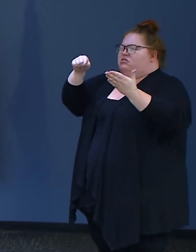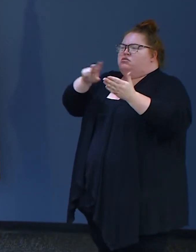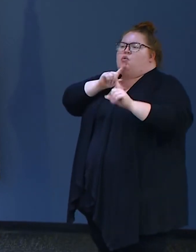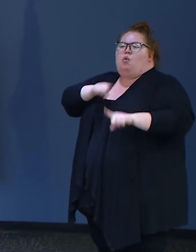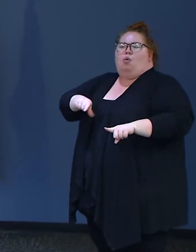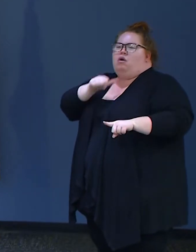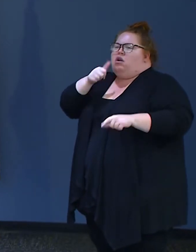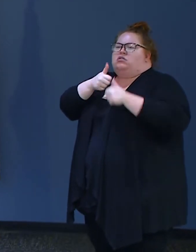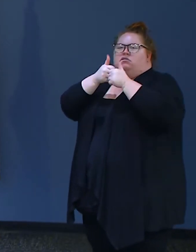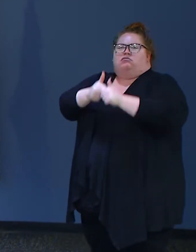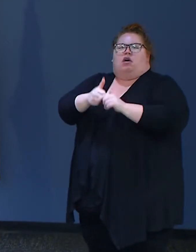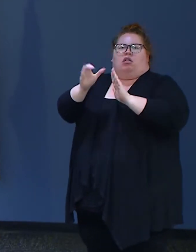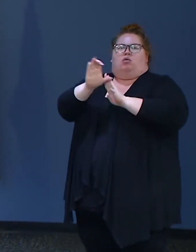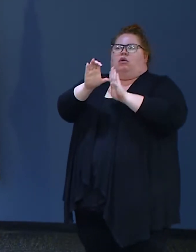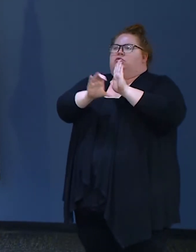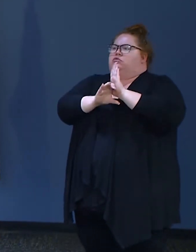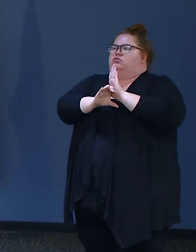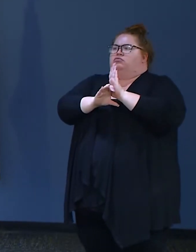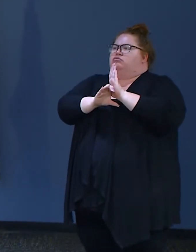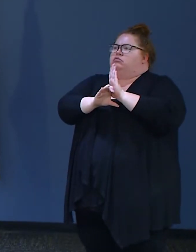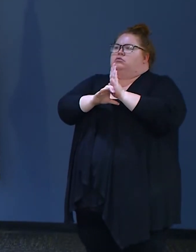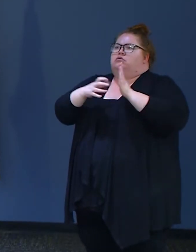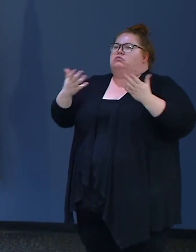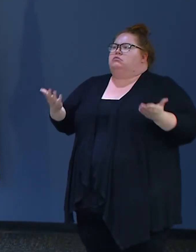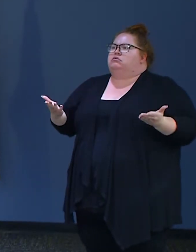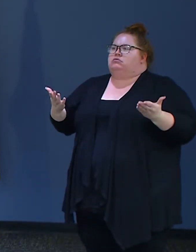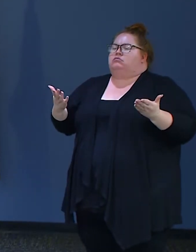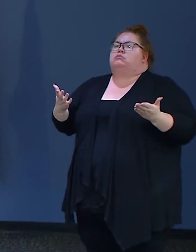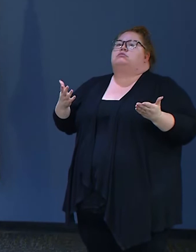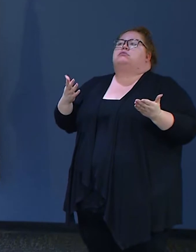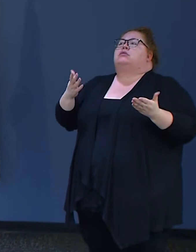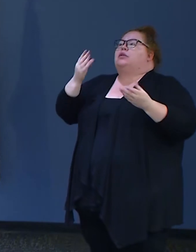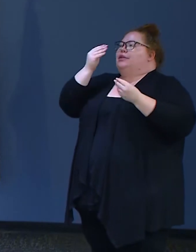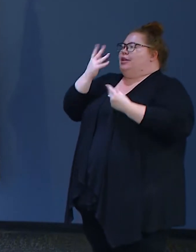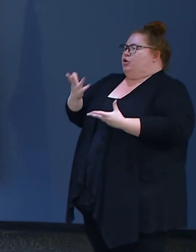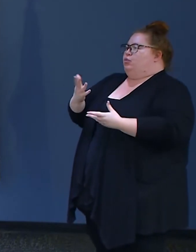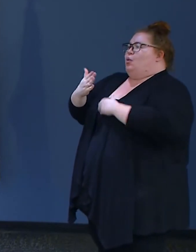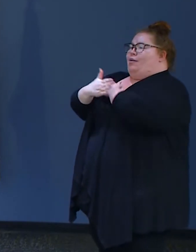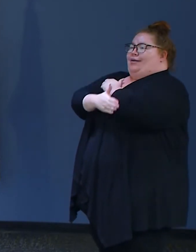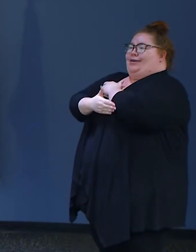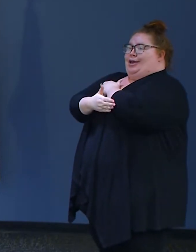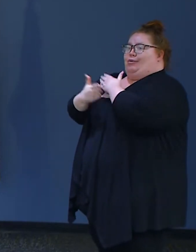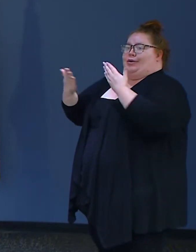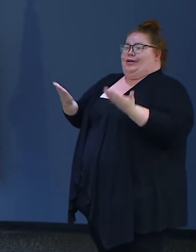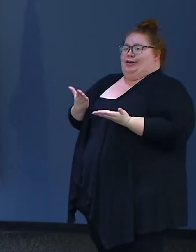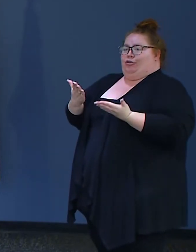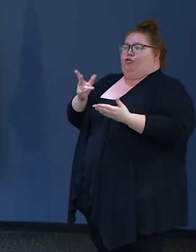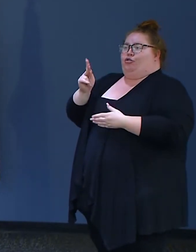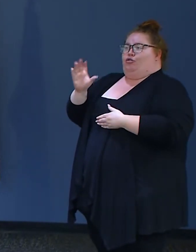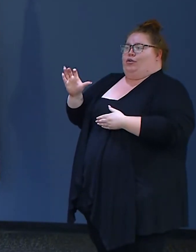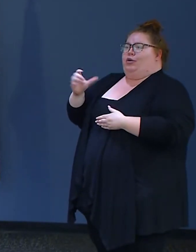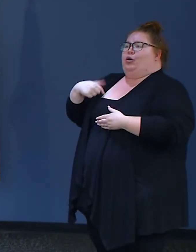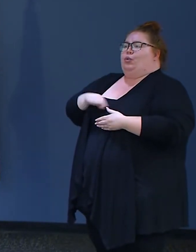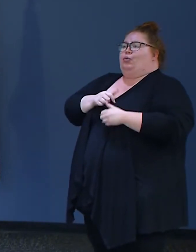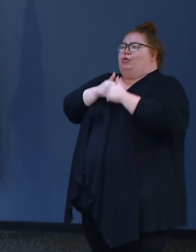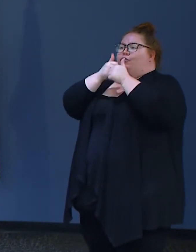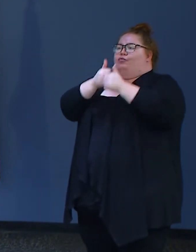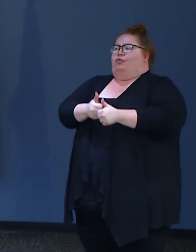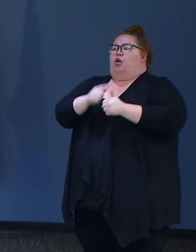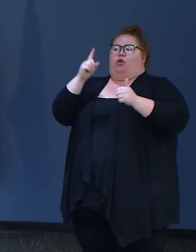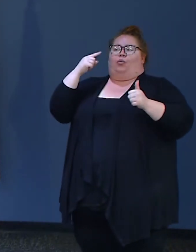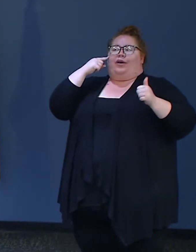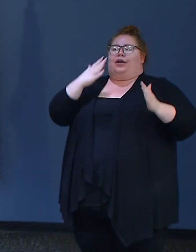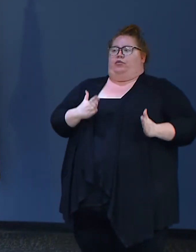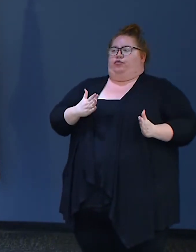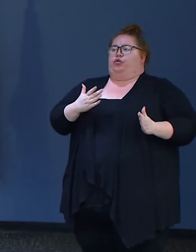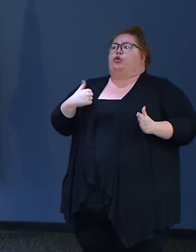would remind everybody is that the county is following the governor's order. And so we have turned this letter over to county council, and